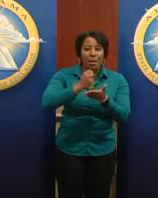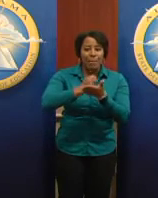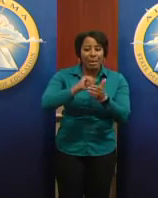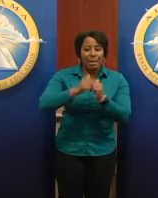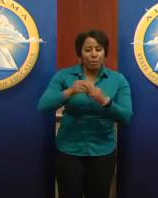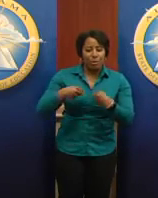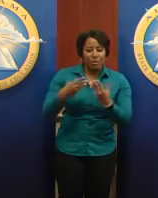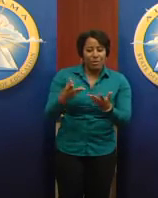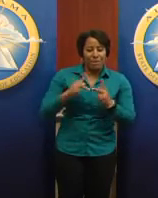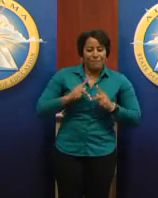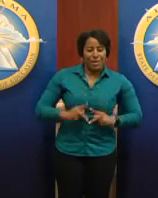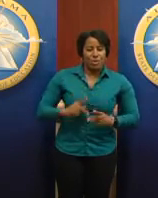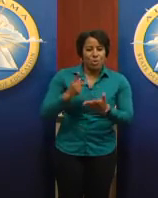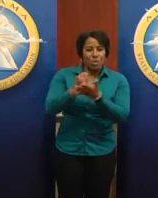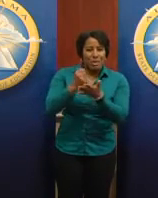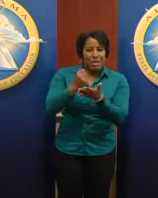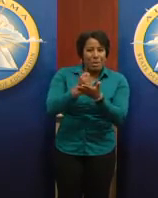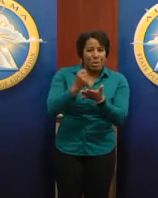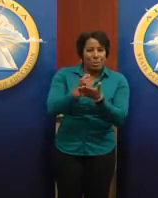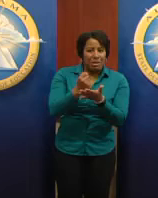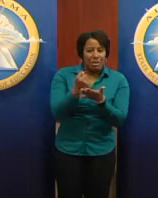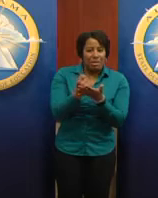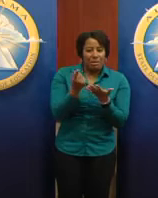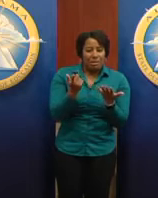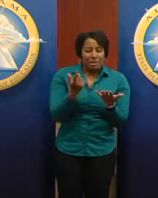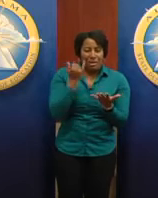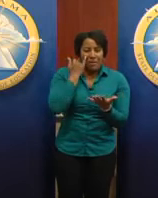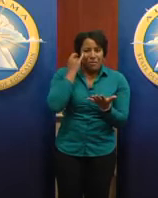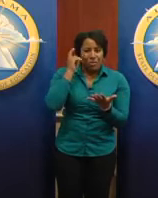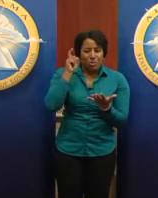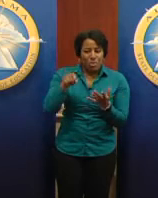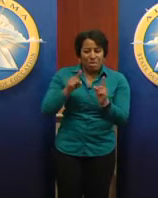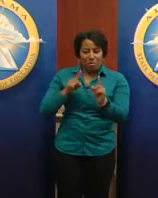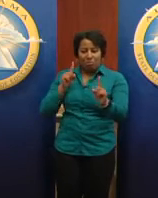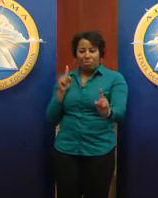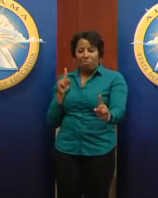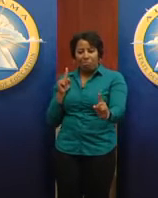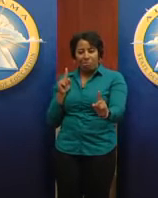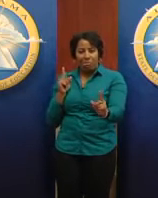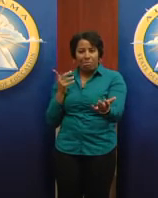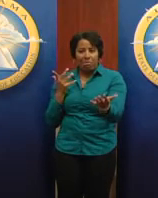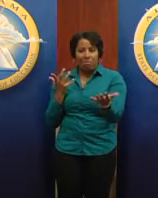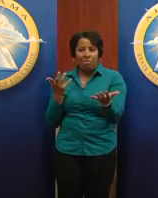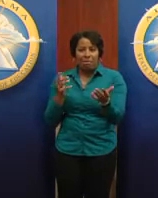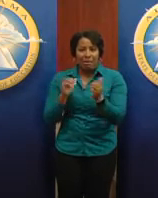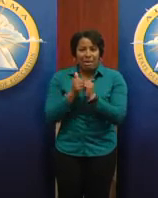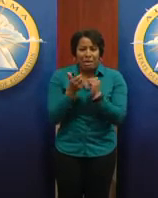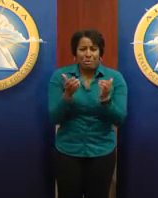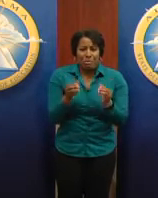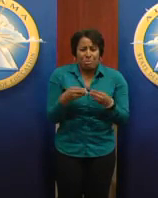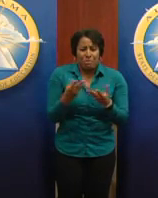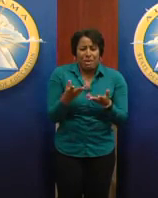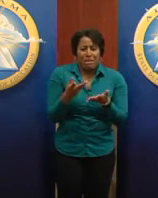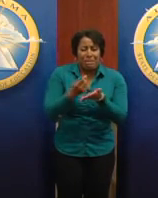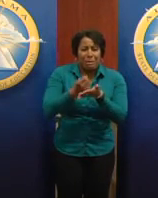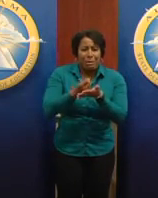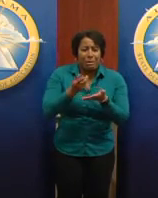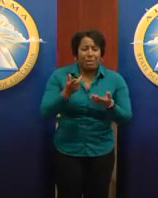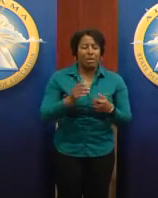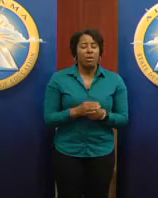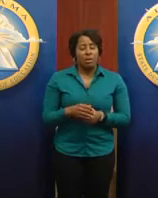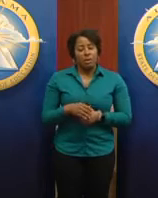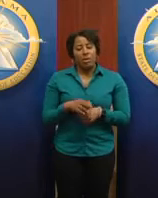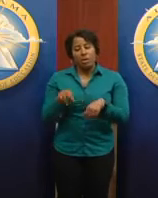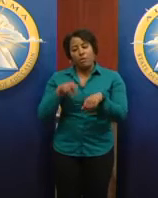that physical therapy in an environment where you have to have social condition social distancing. And of course, Dr.